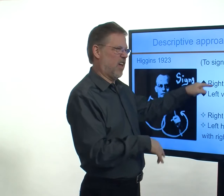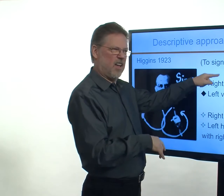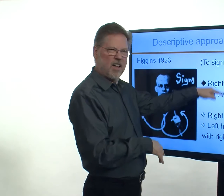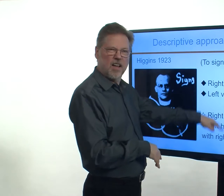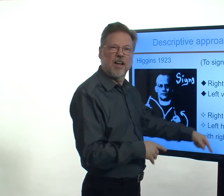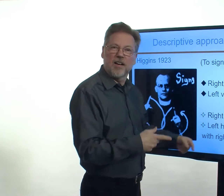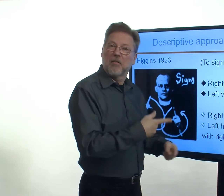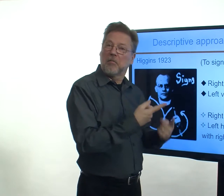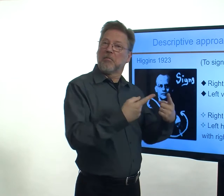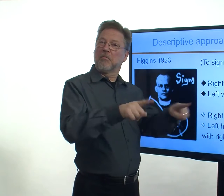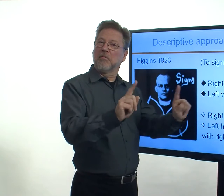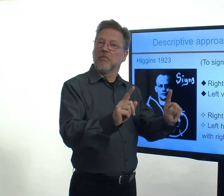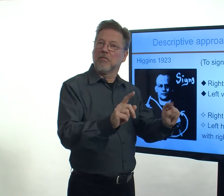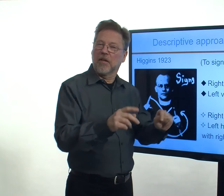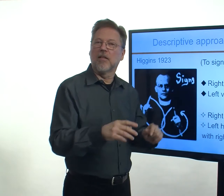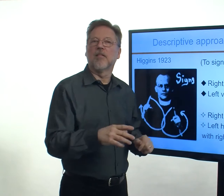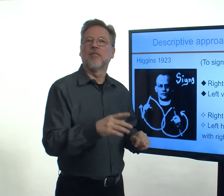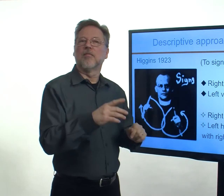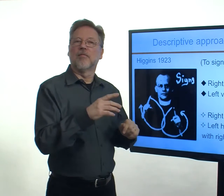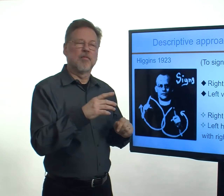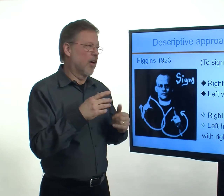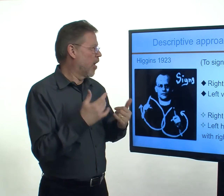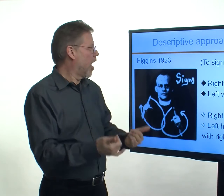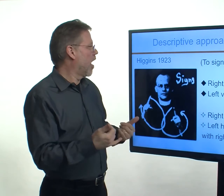The description works for that form,